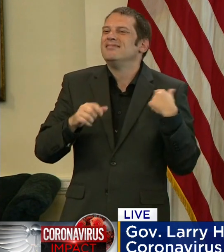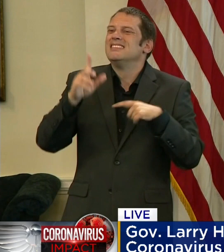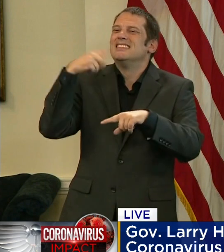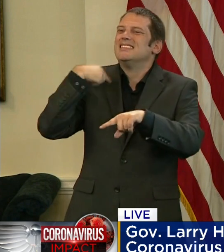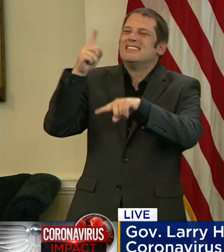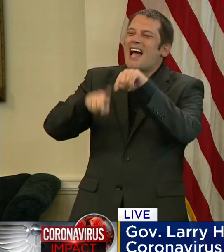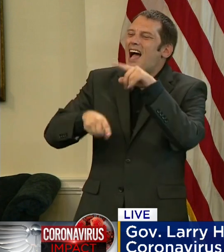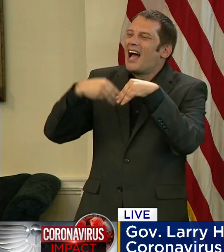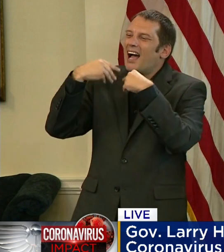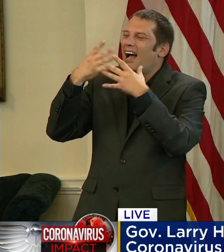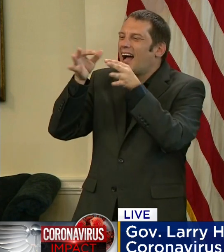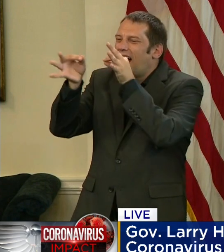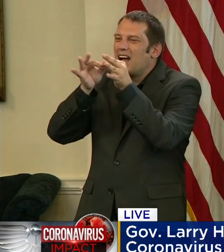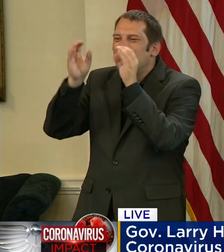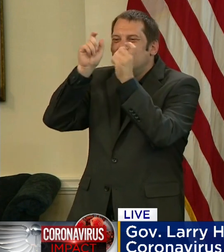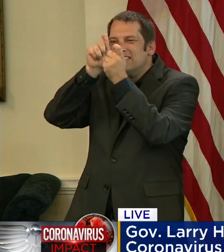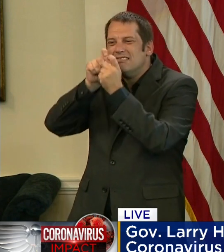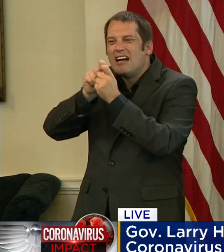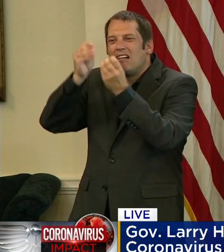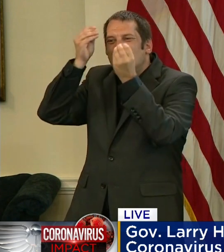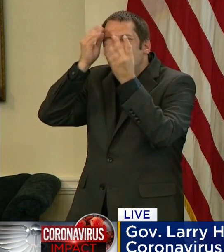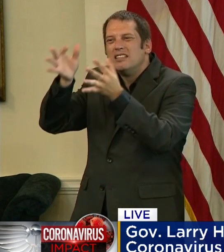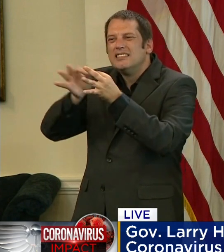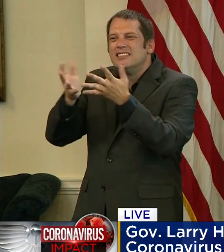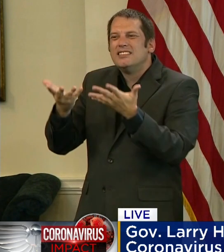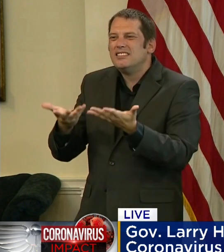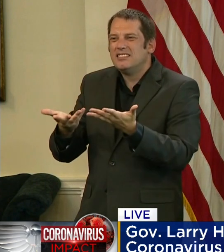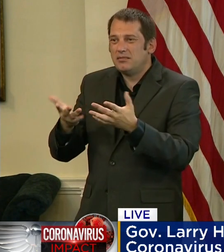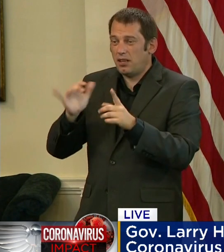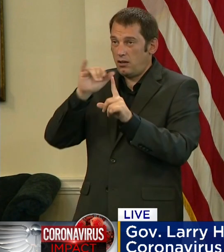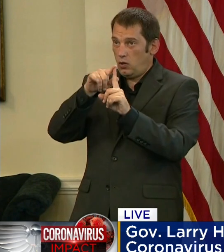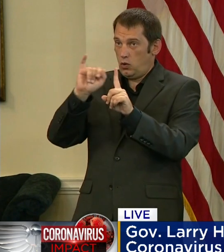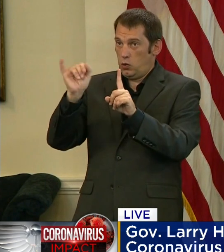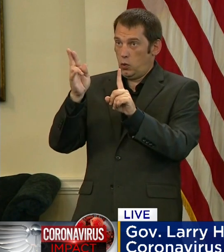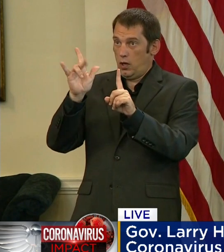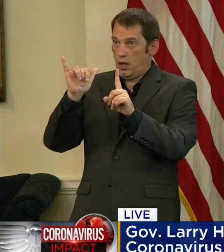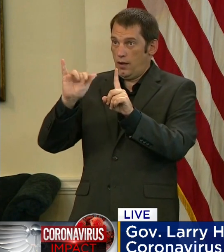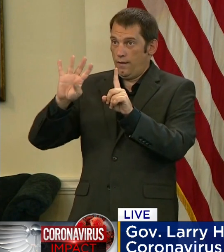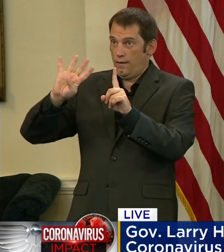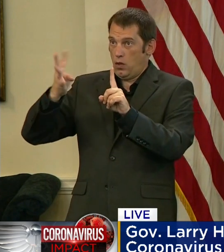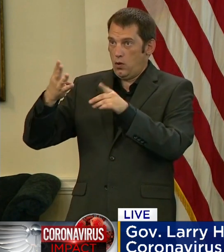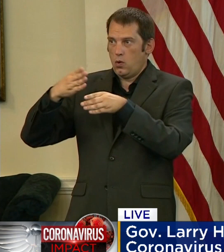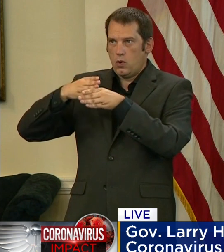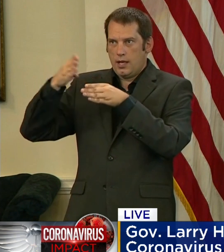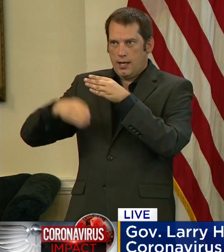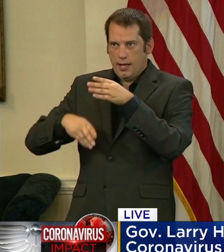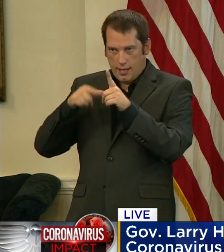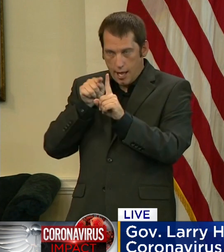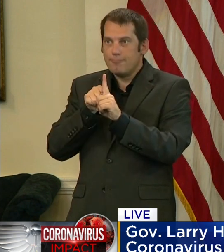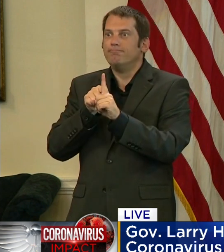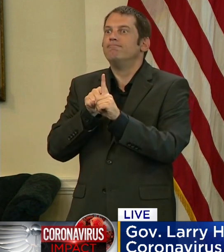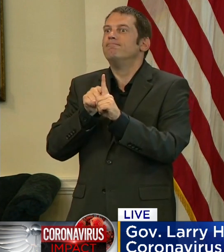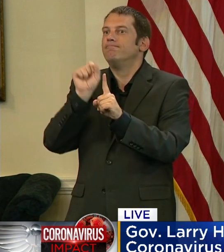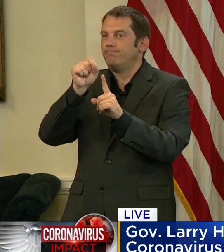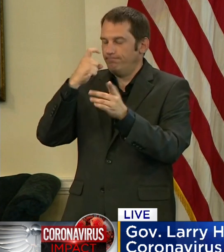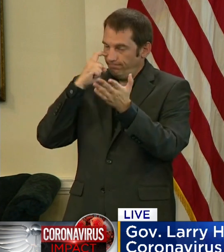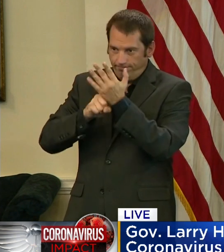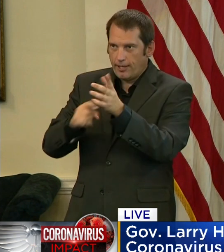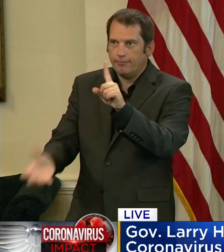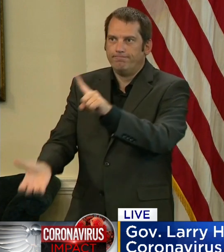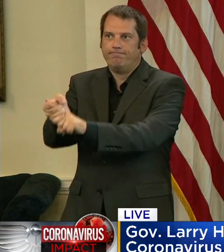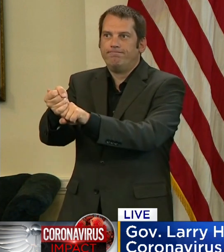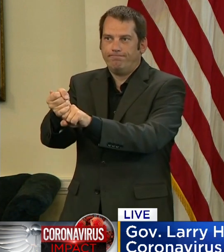happened. Just July 4th weekend. over the July 4th weekend, and immediately notified federal authorities,